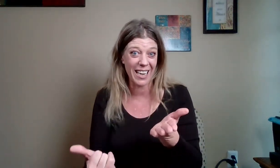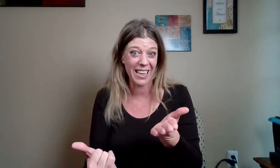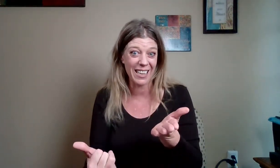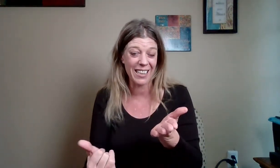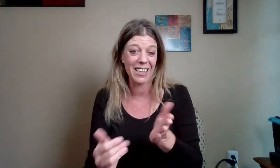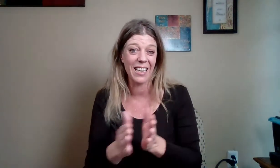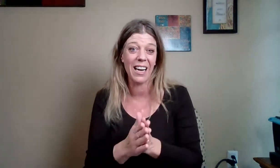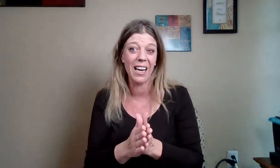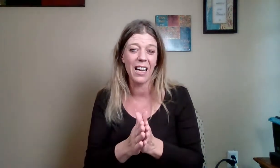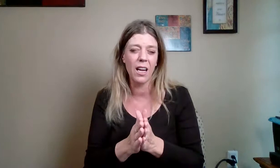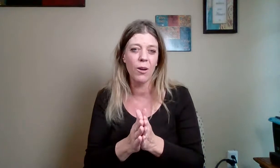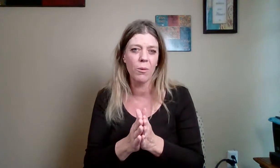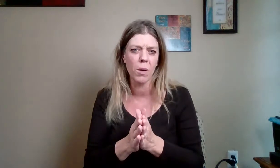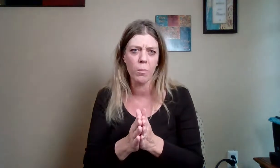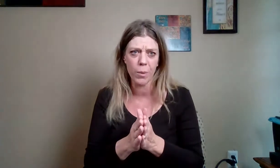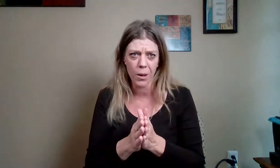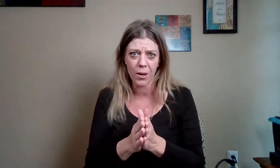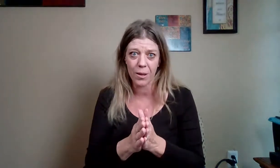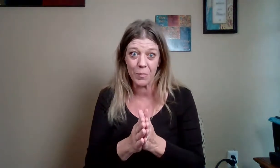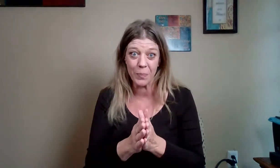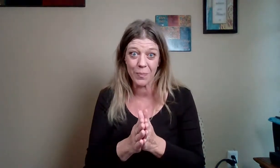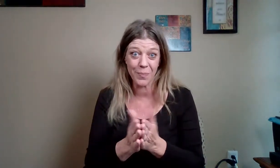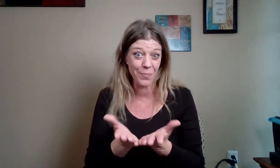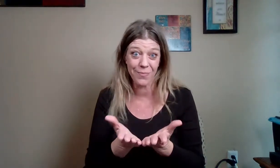Booking. Yeah. How about booker?